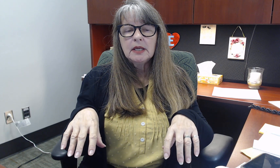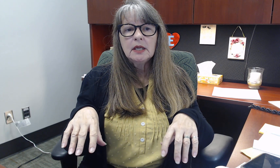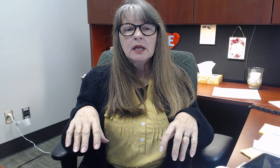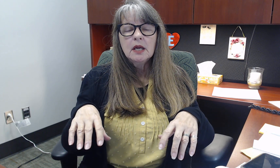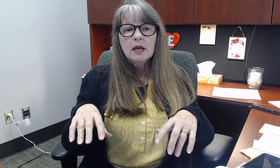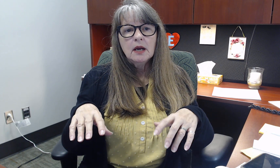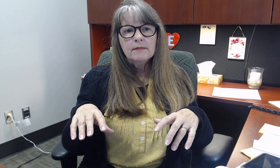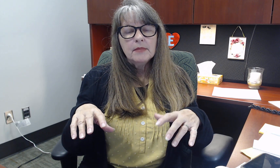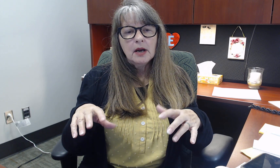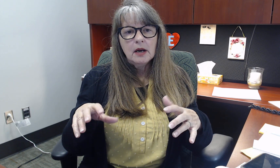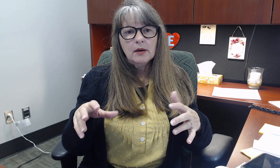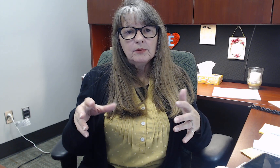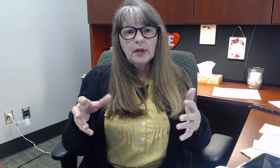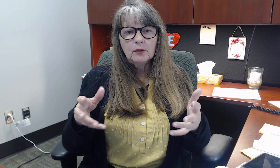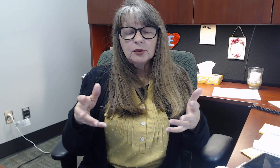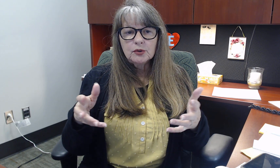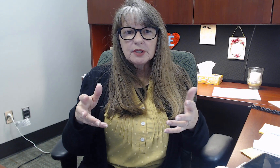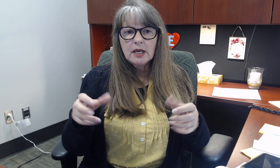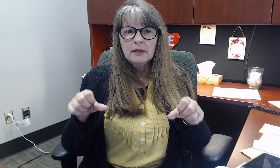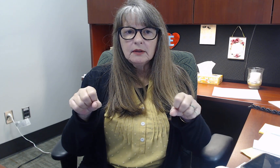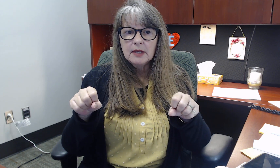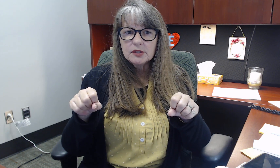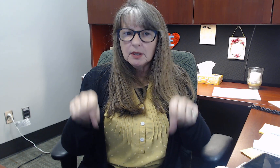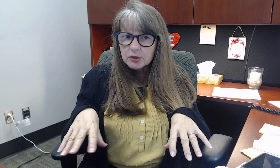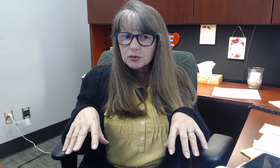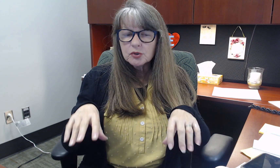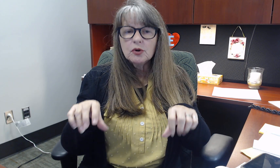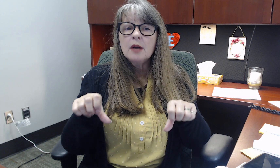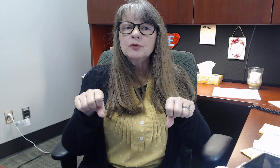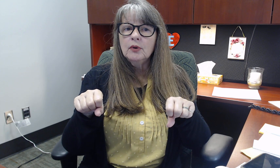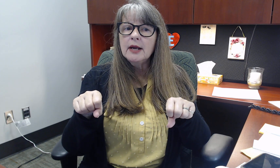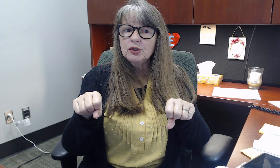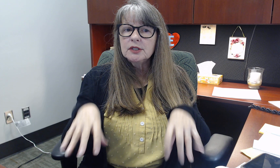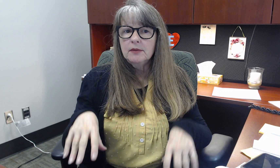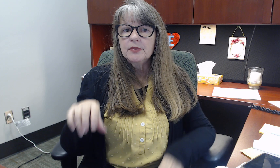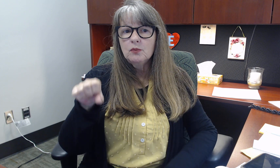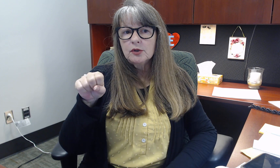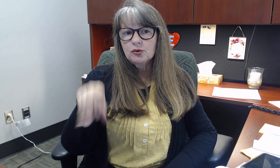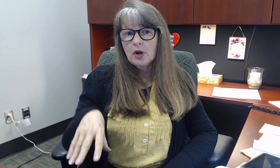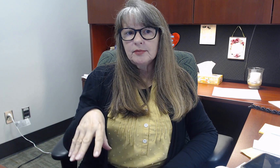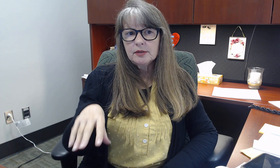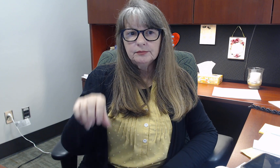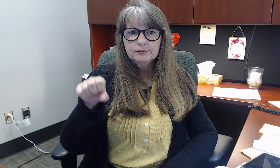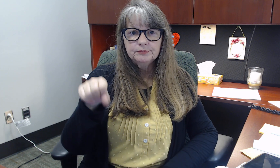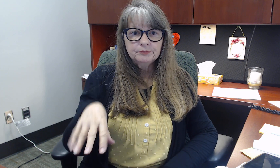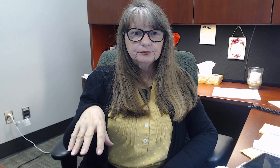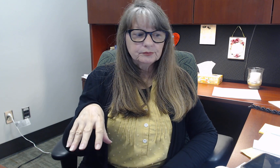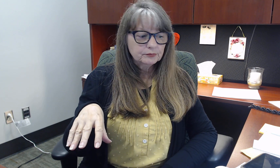be like when you're saying that subject was dropped, or actually something was dropped.